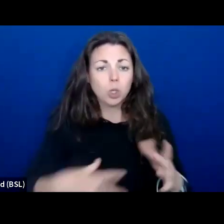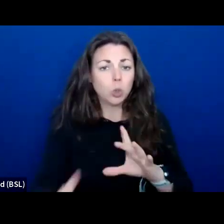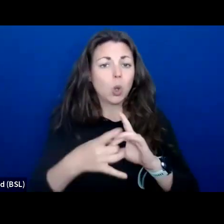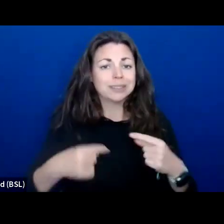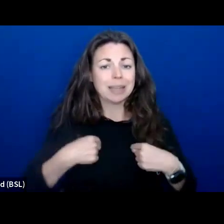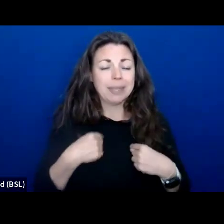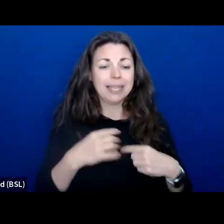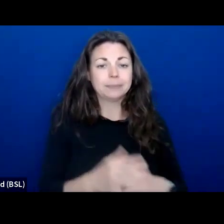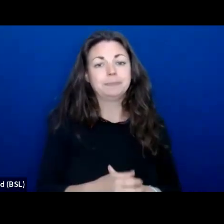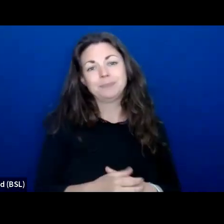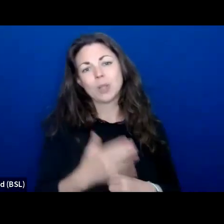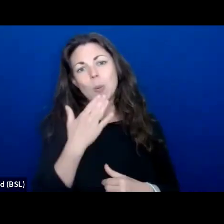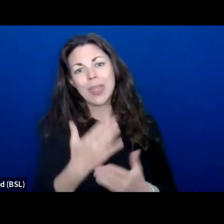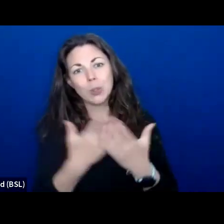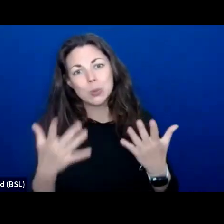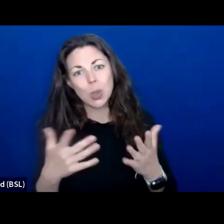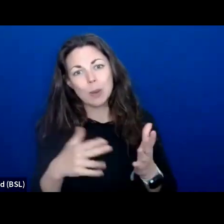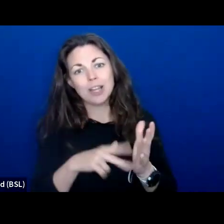Thank you so much, Natalie.